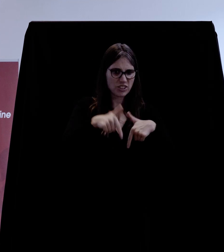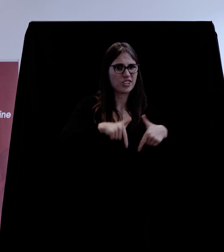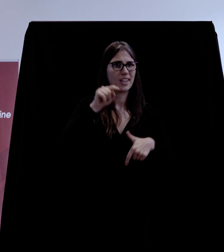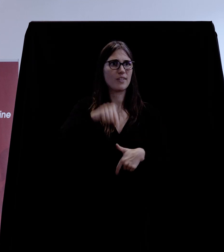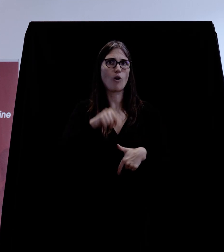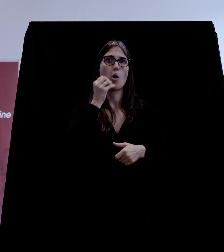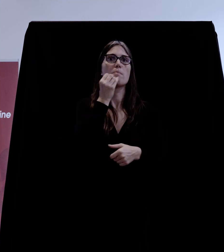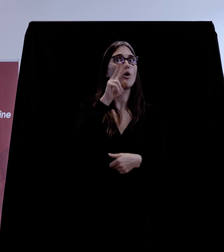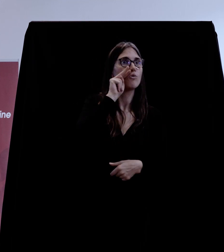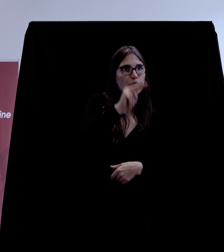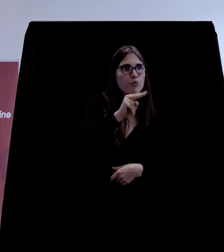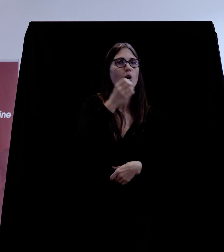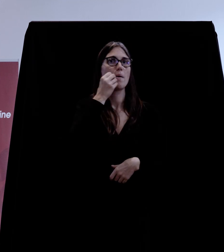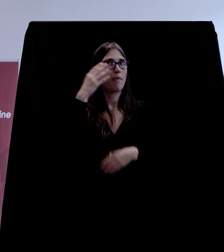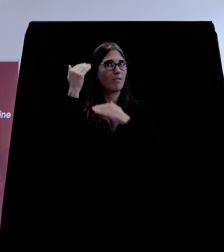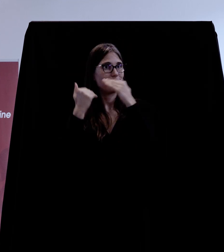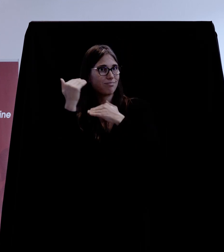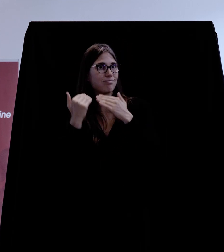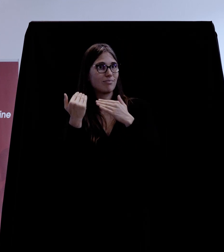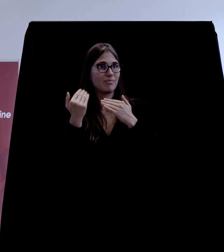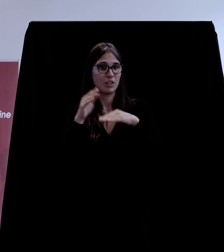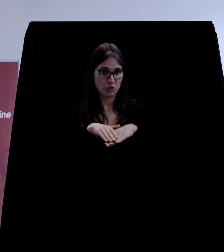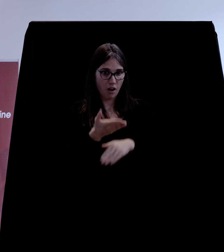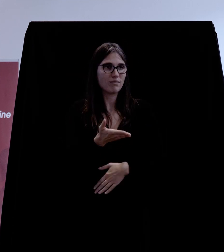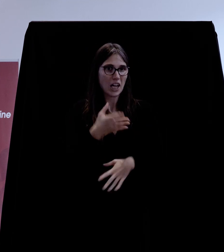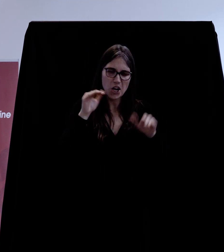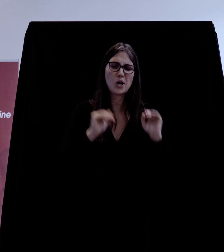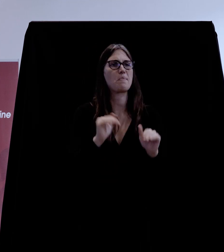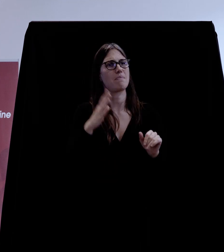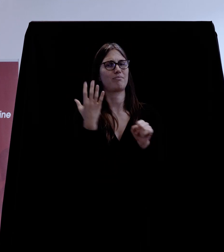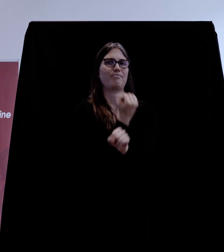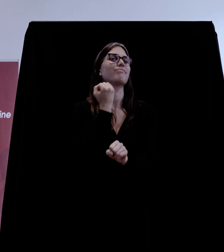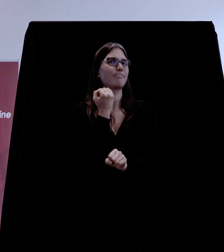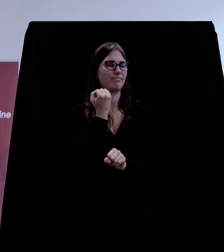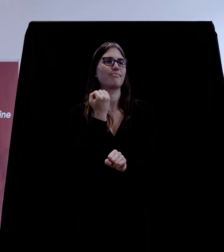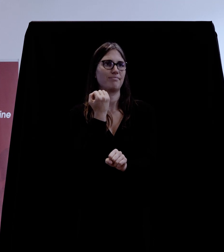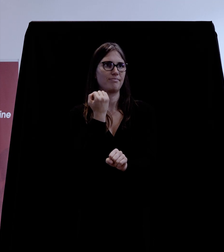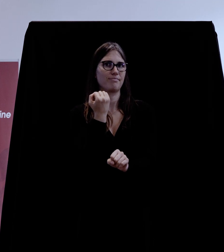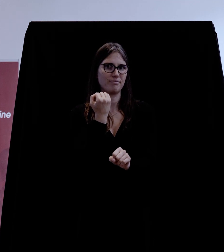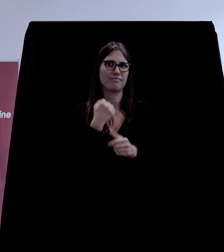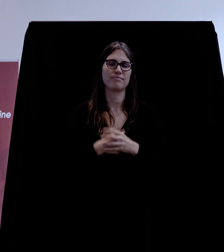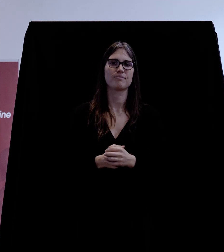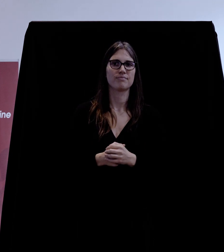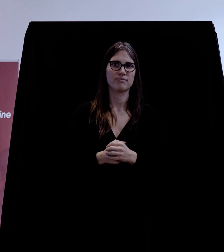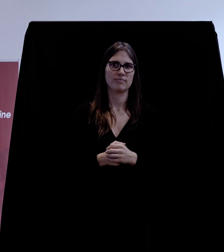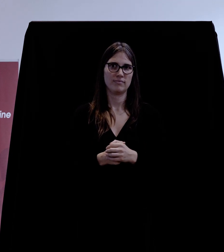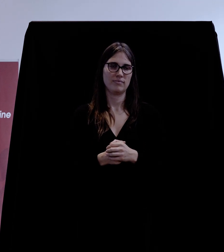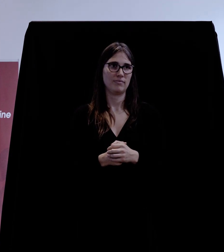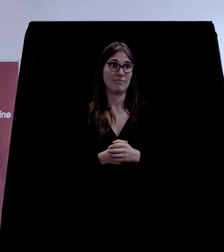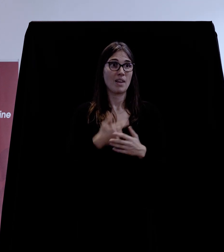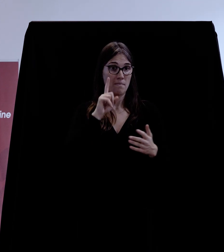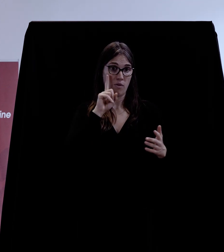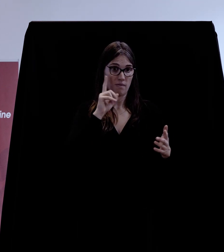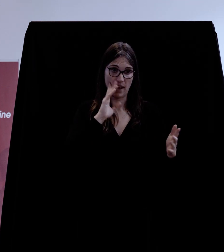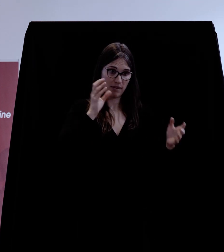muscles. But our kids are going to do it. You can't stop them, really. I mean, my kid was 7 when he walked,